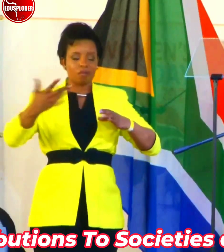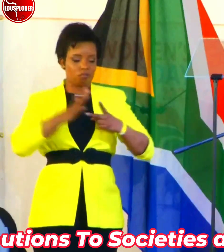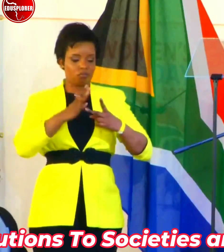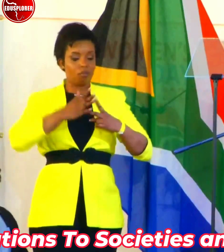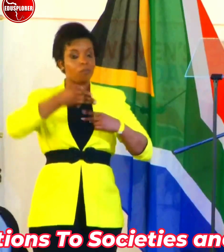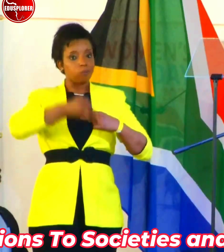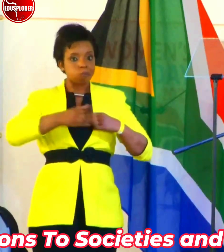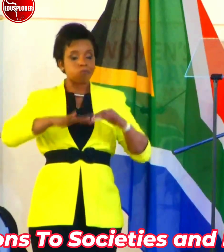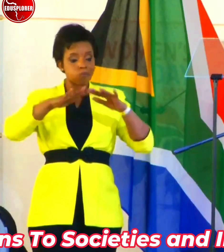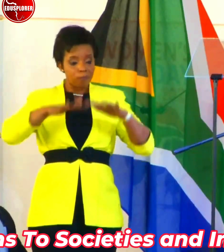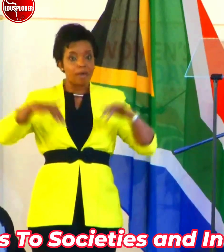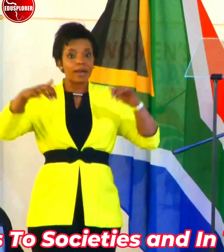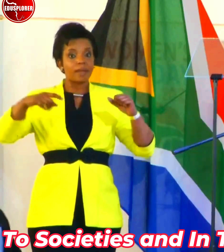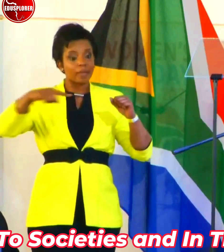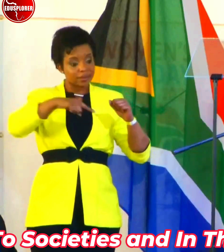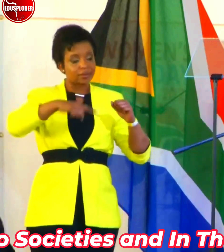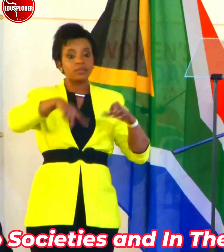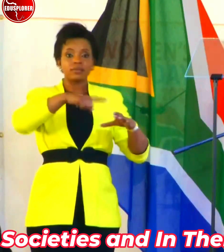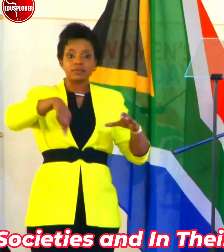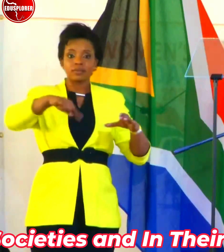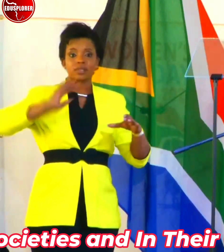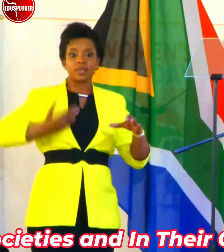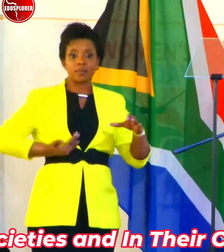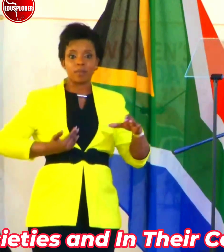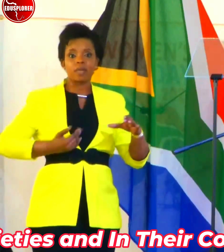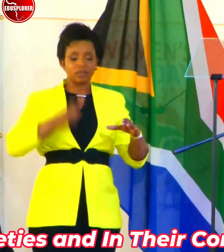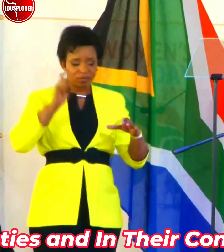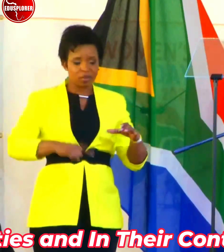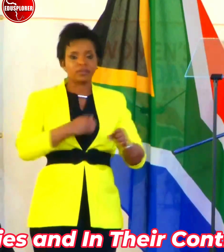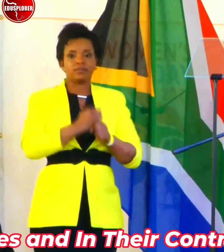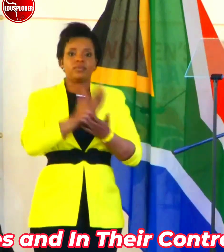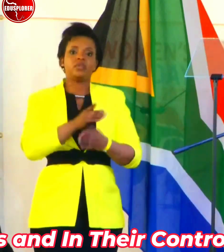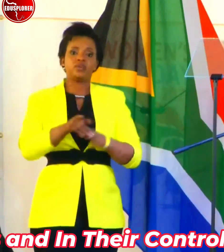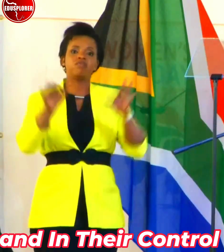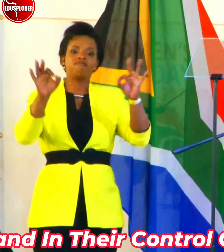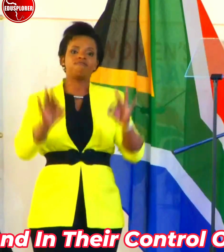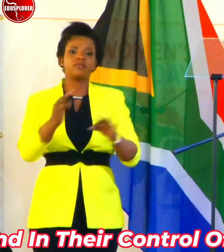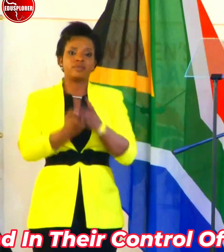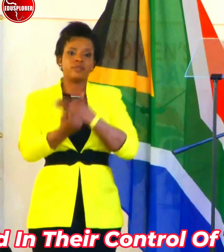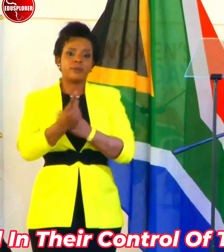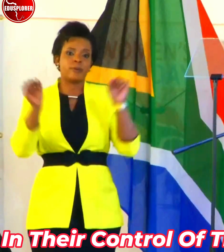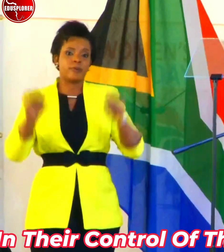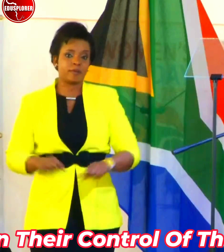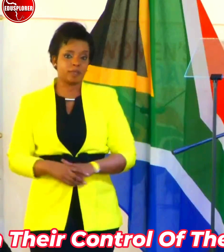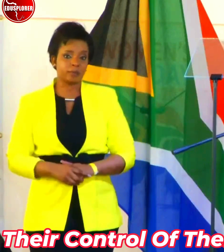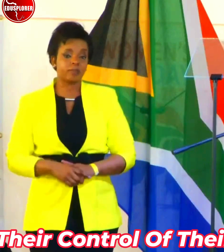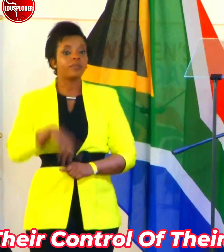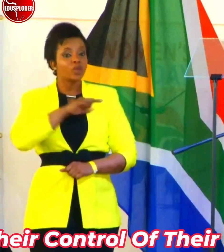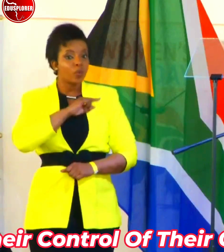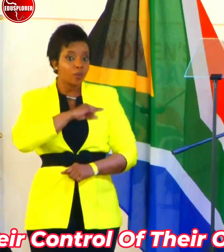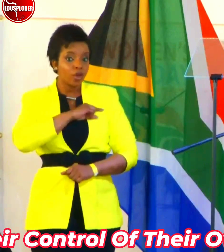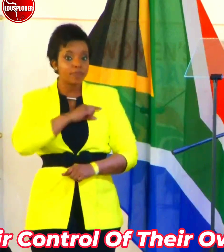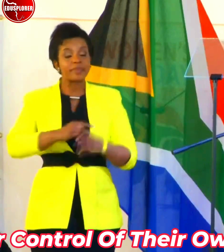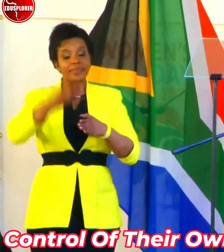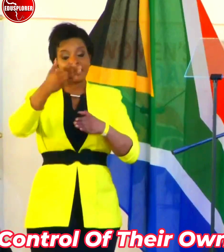are also beginning to make sure that it happens. Because in the end, this will deal